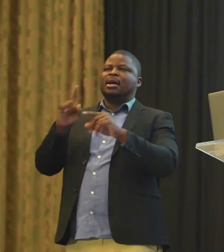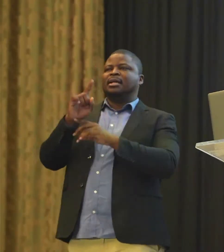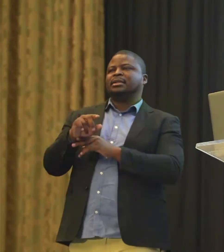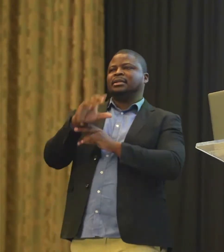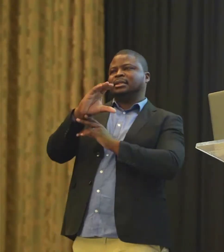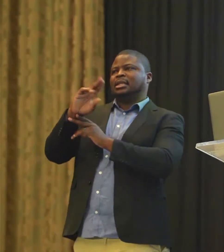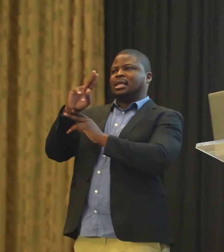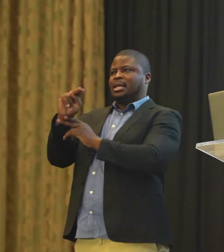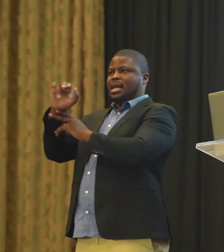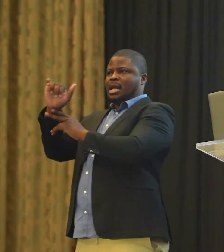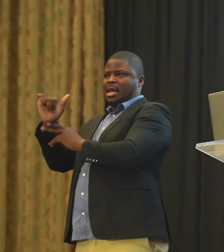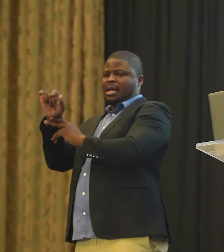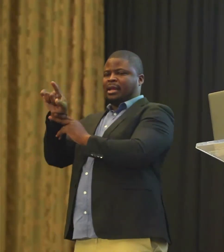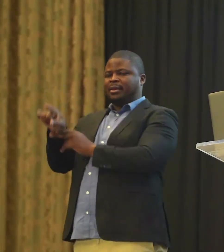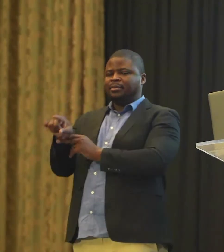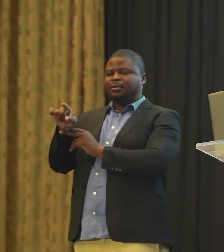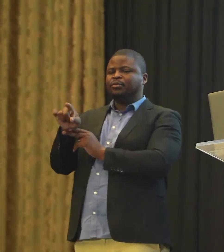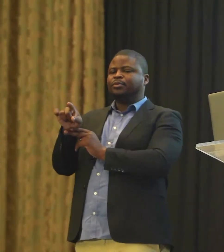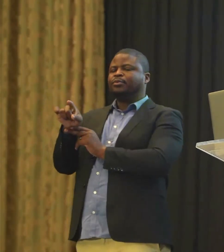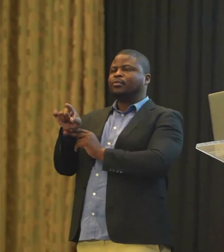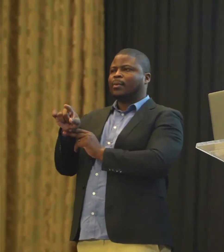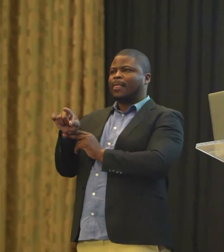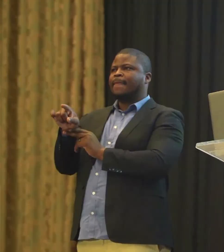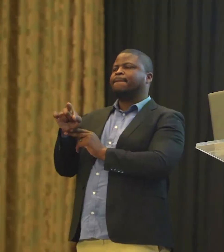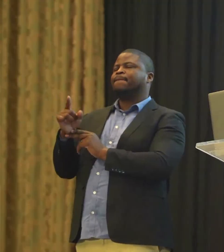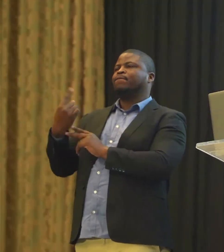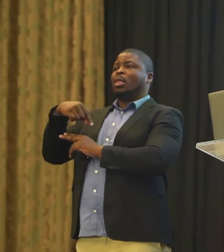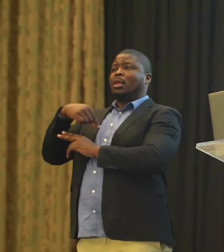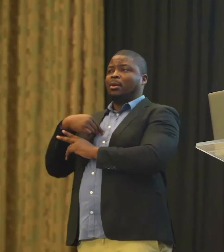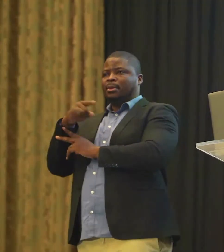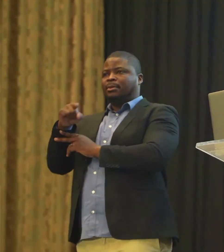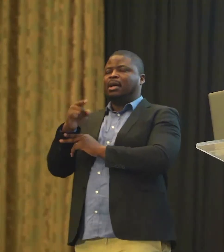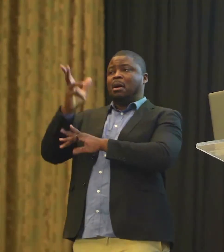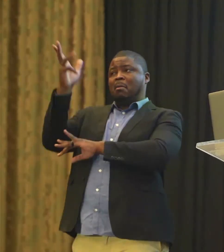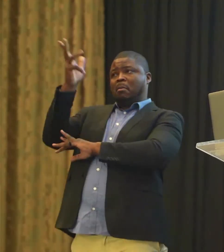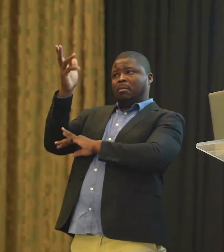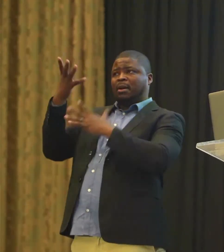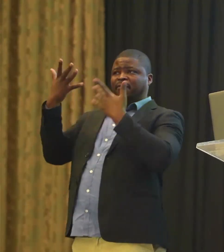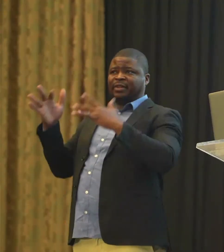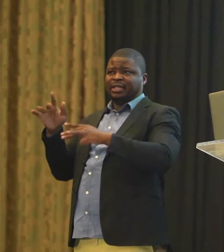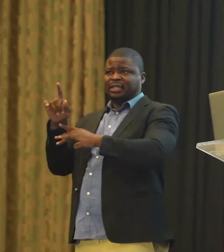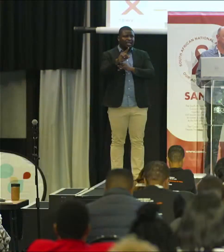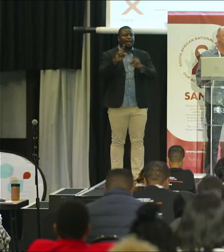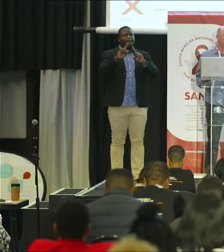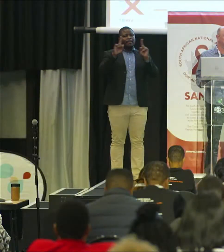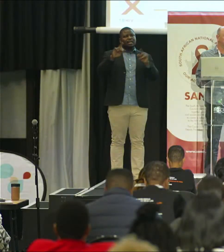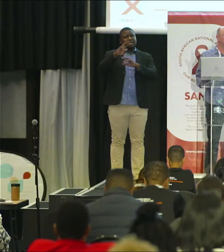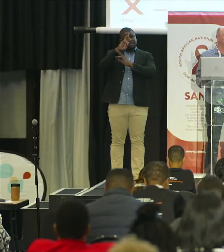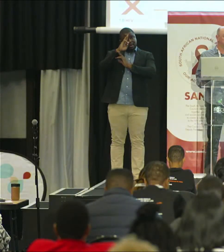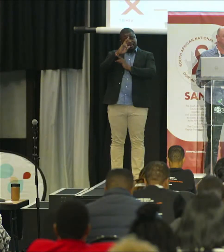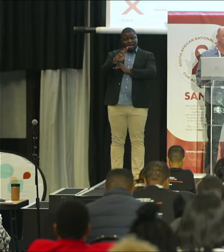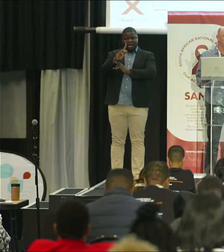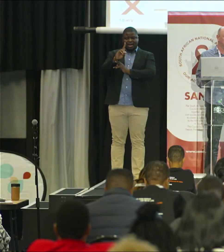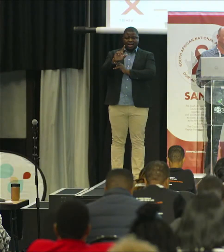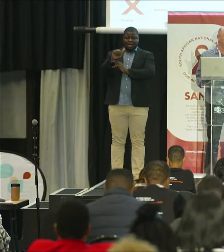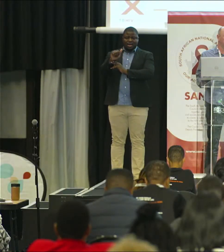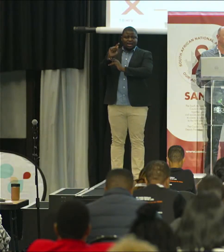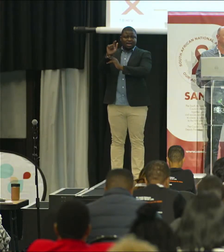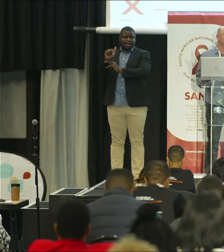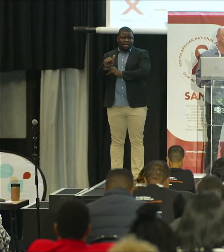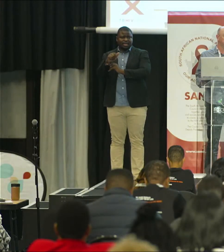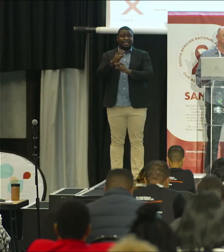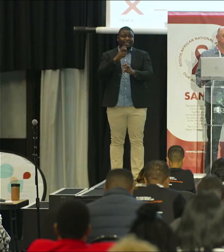Richitzi has presented today, but this is hard data to show that we've got a long way to